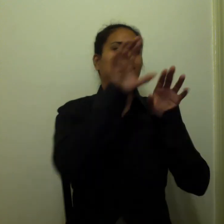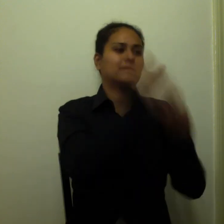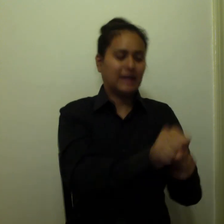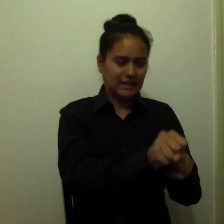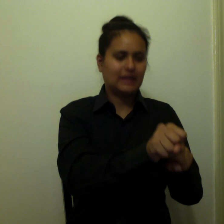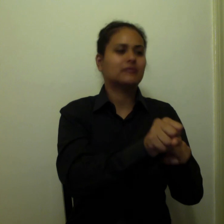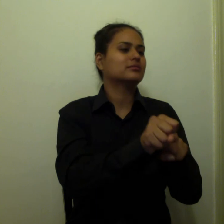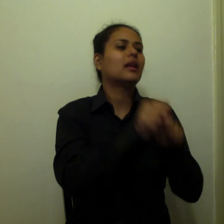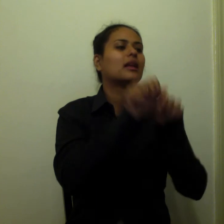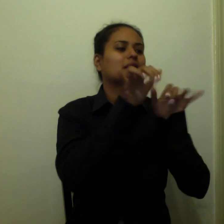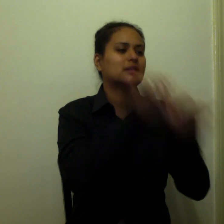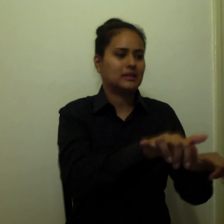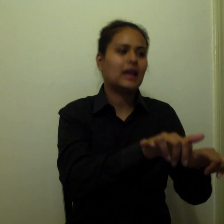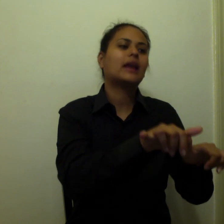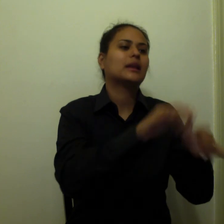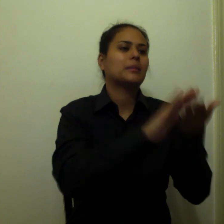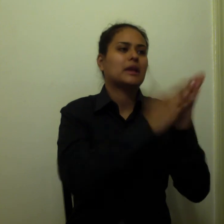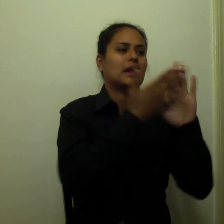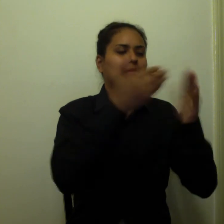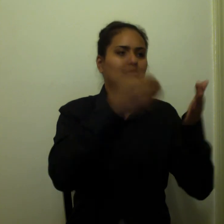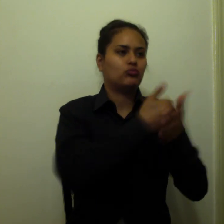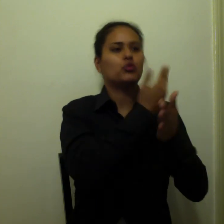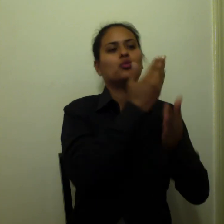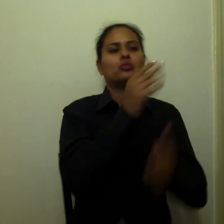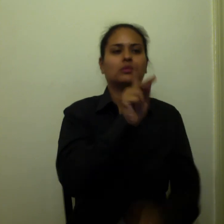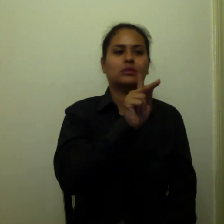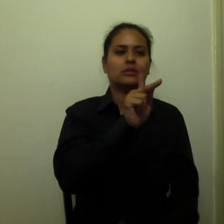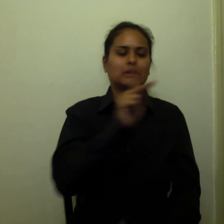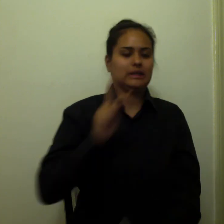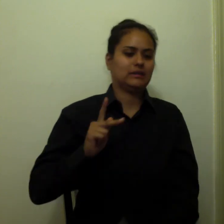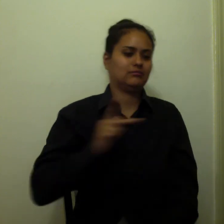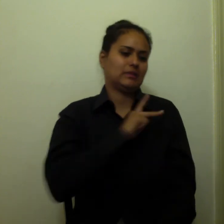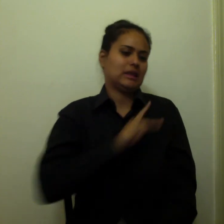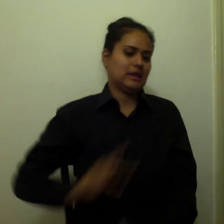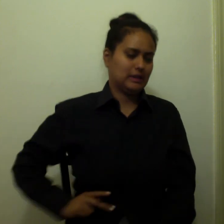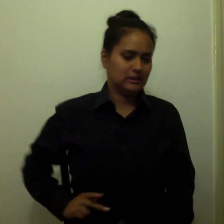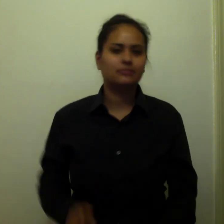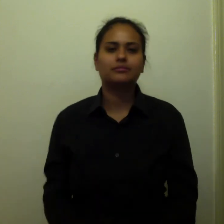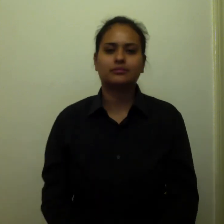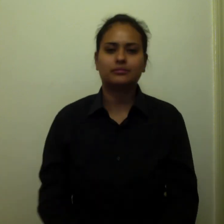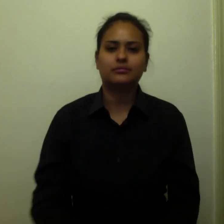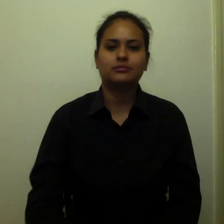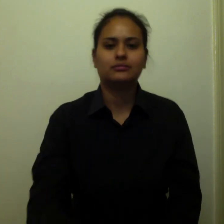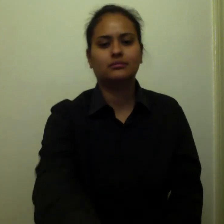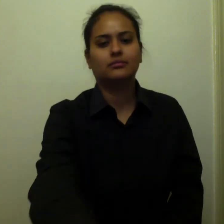became the new kings and so on. So the Anglo-Saxons, the Germanic guys, kind of lose the power, and we get a bunch of Norman